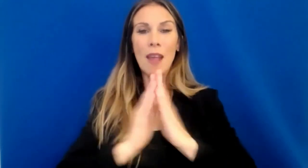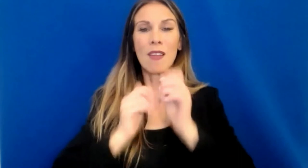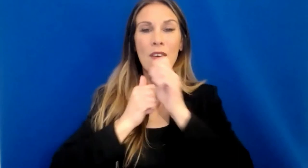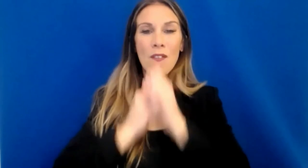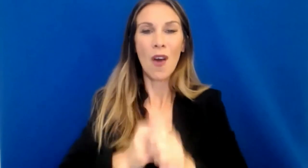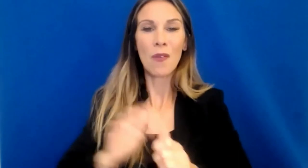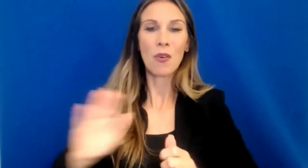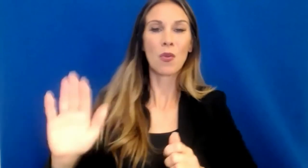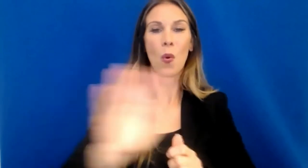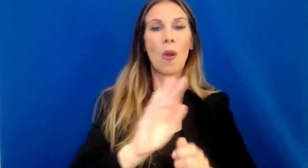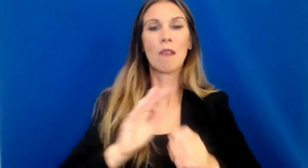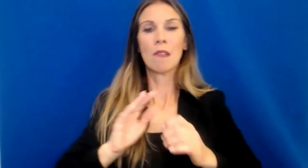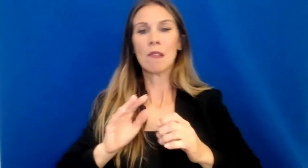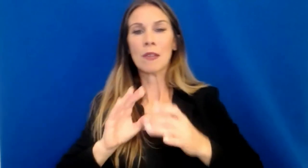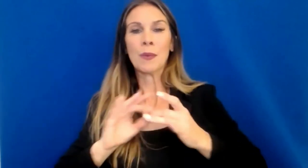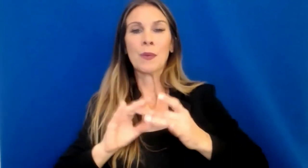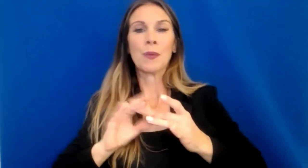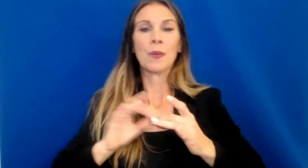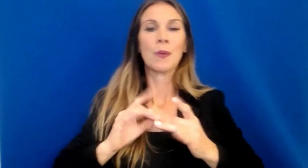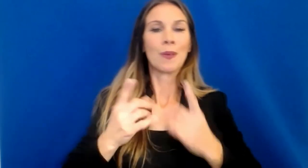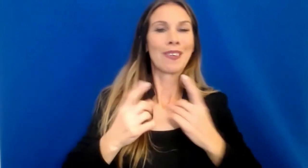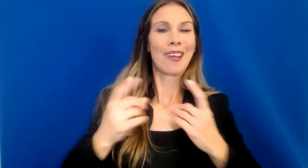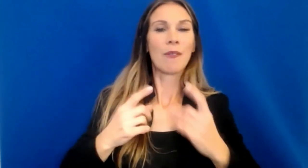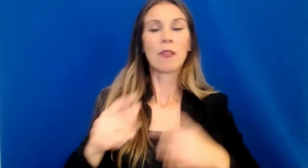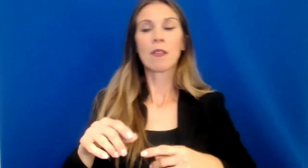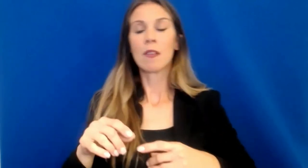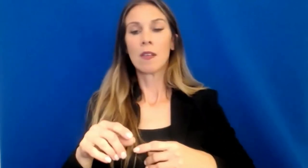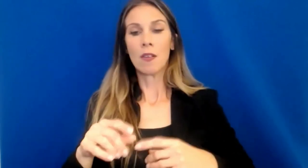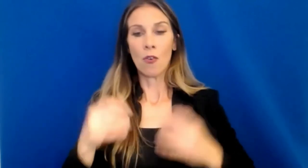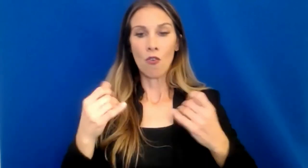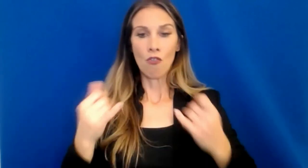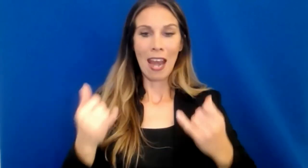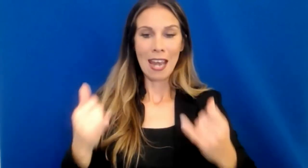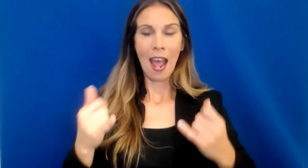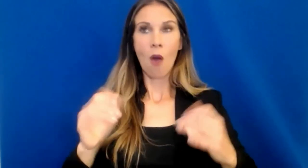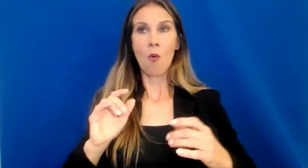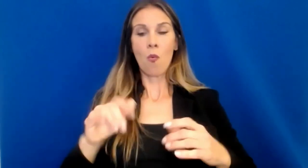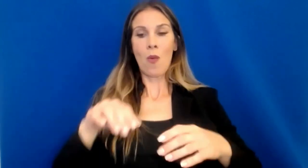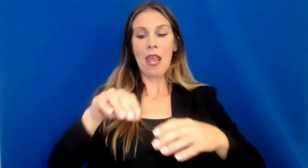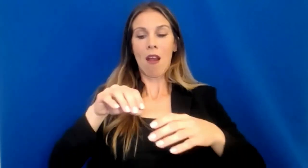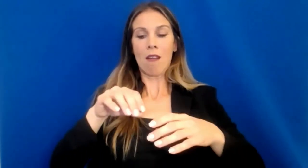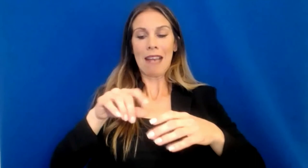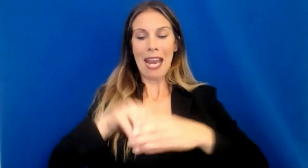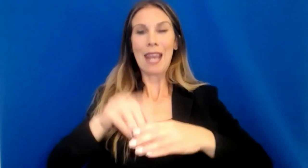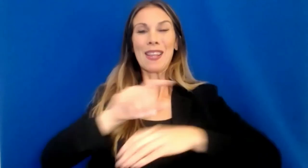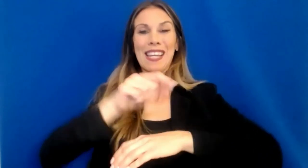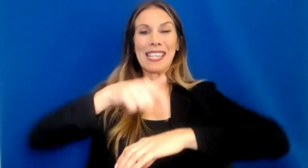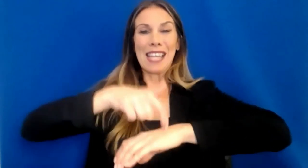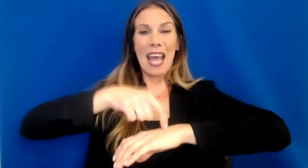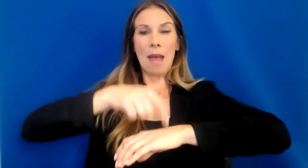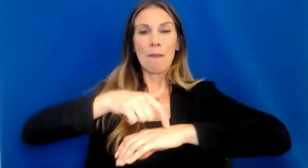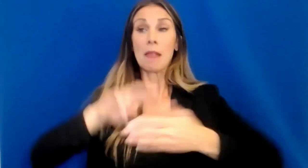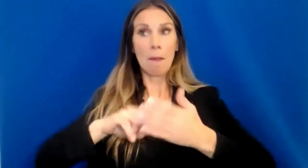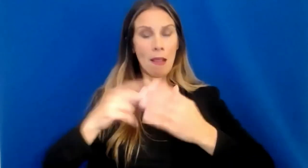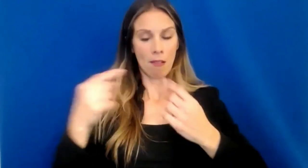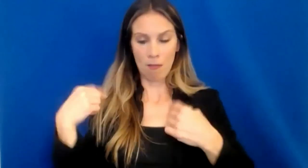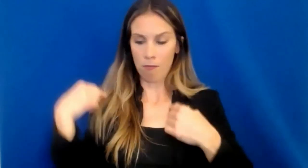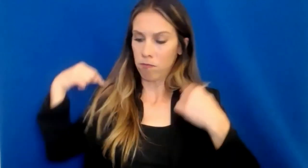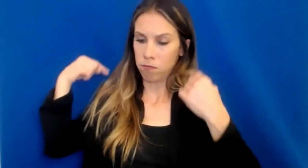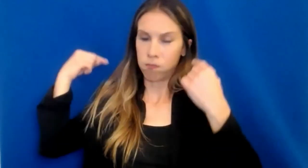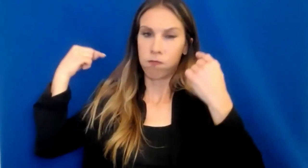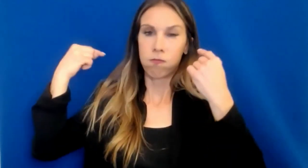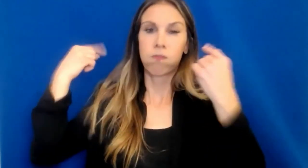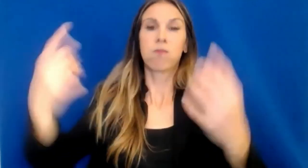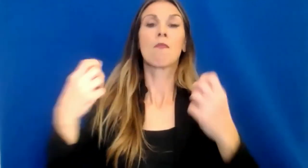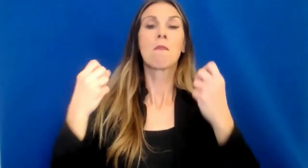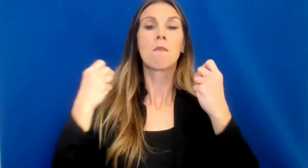You are well into the spontaneous period, meaning we have spent many, many hours working with what